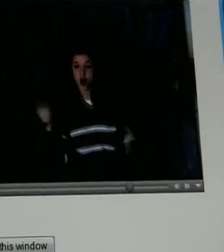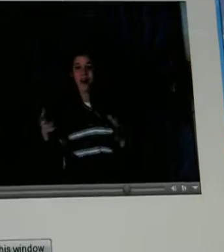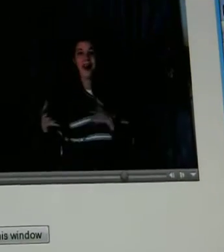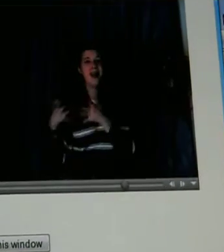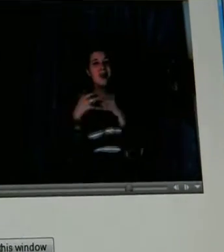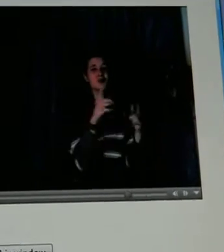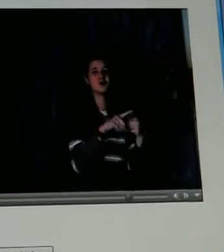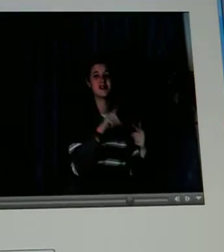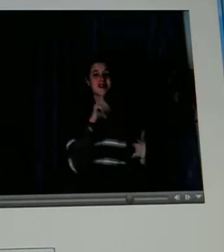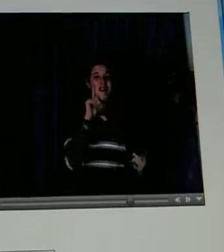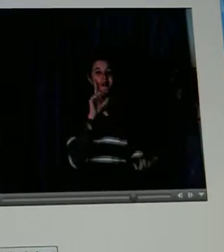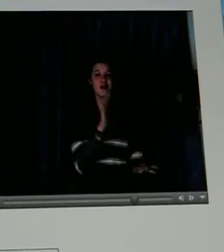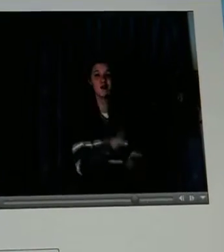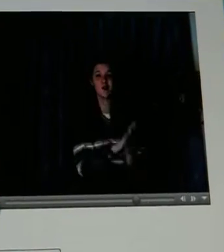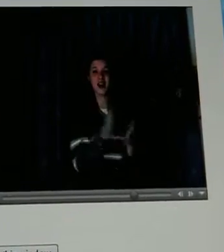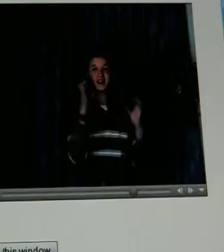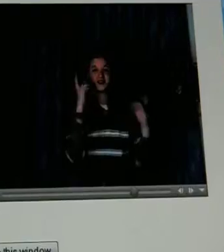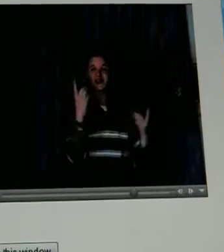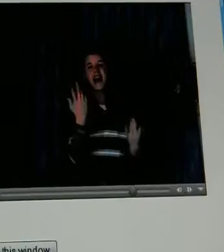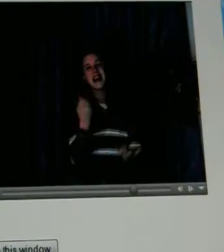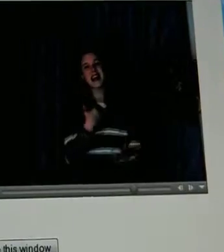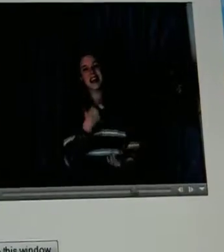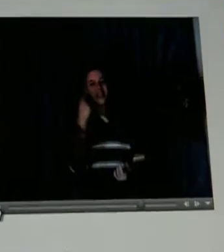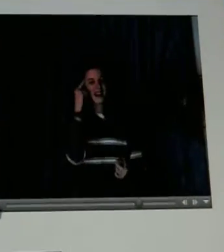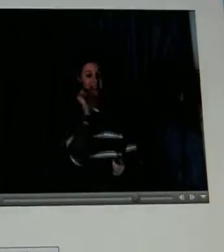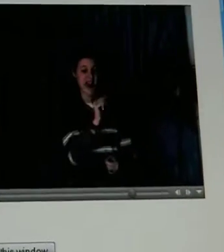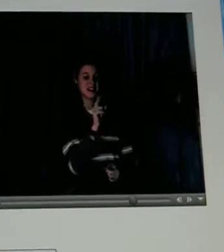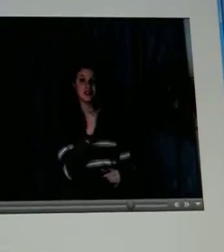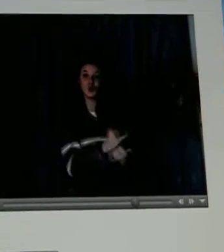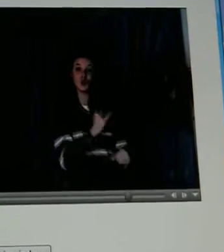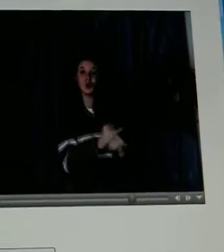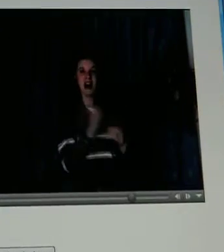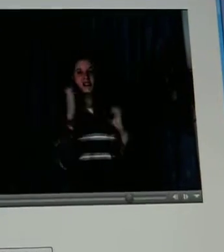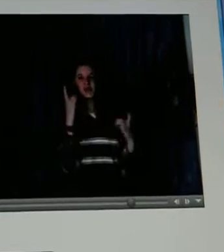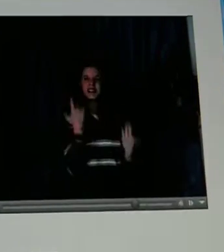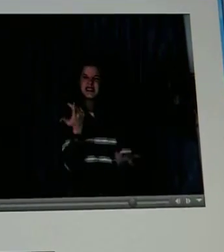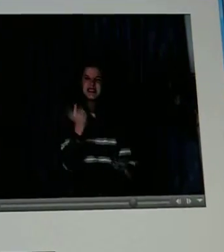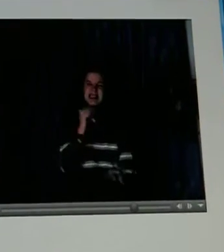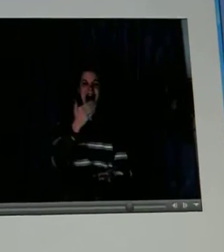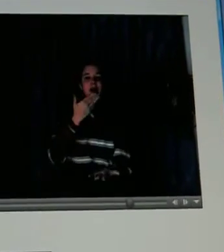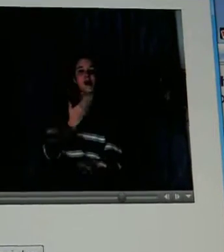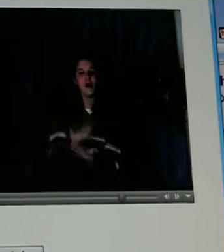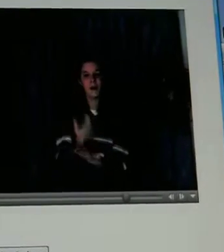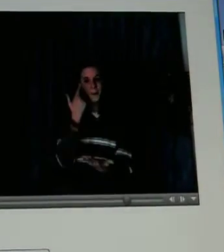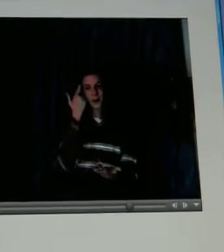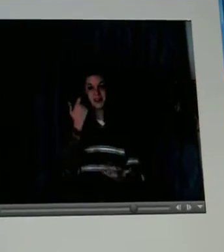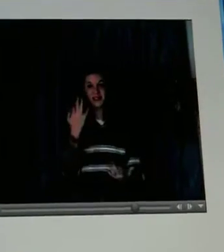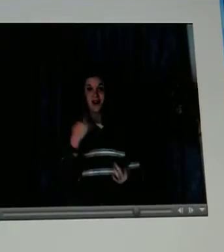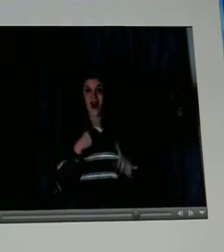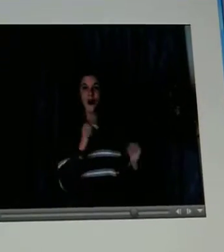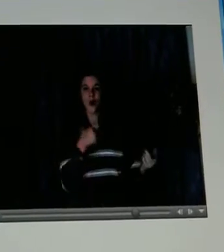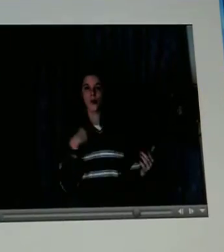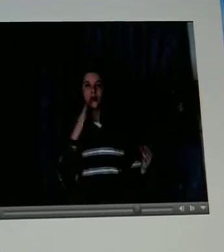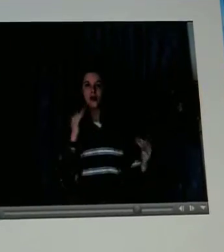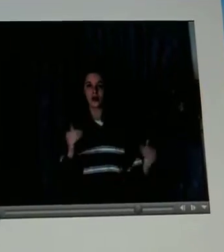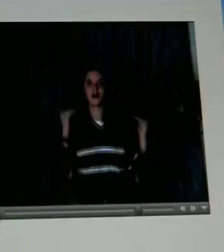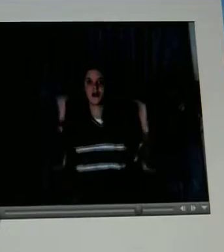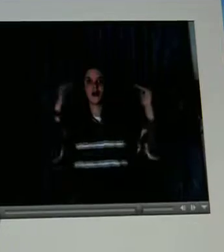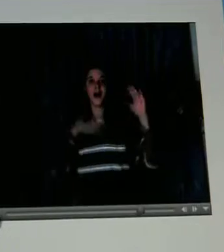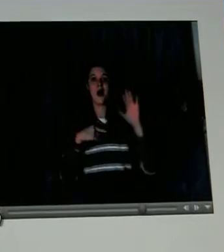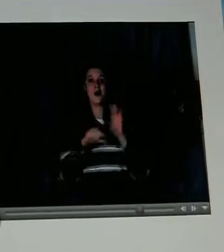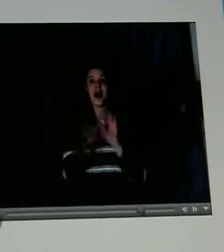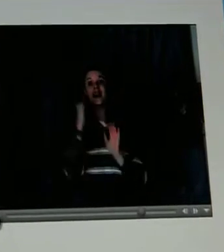And truly, if there were no interpreters, what would the deaf do? Yes, they can go to a deaf school, but I'm not sure how the quality